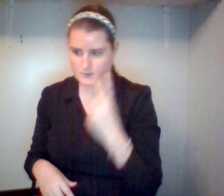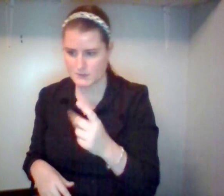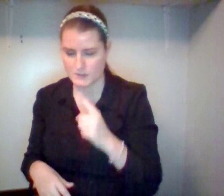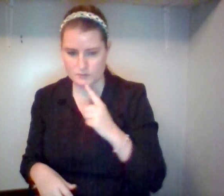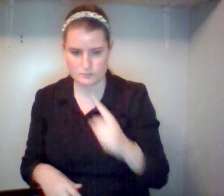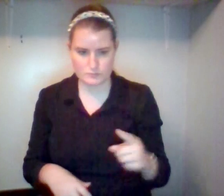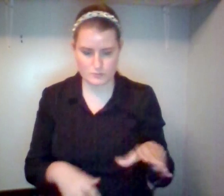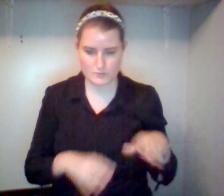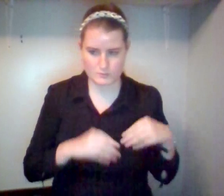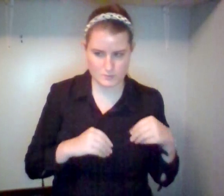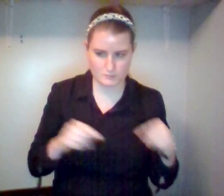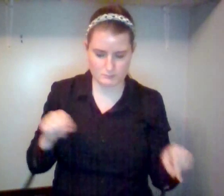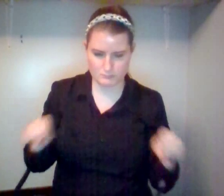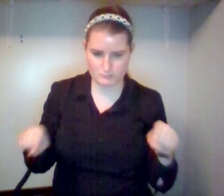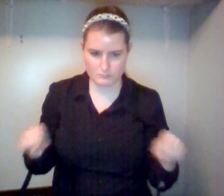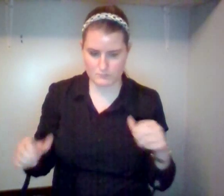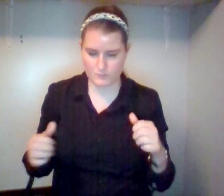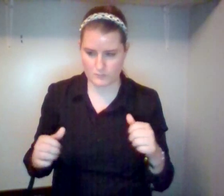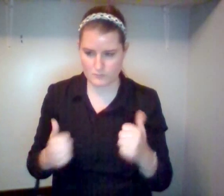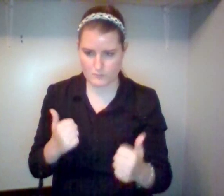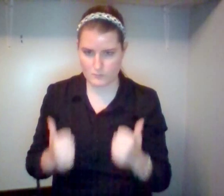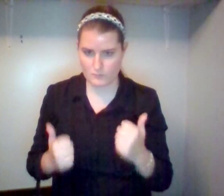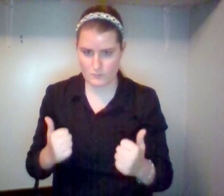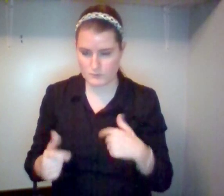happens immediately for you? Well, the answer is yes, yes.